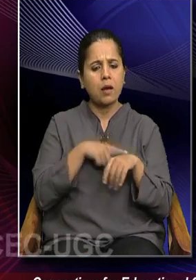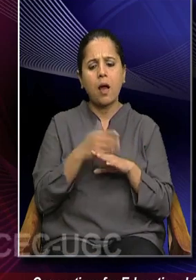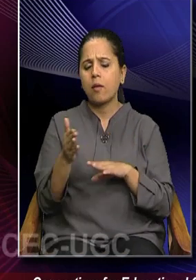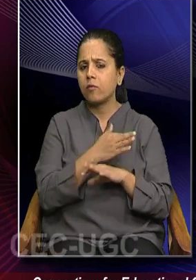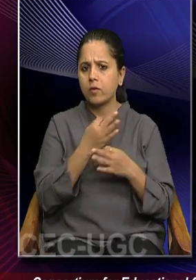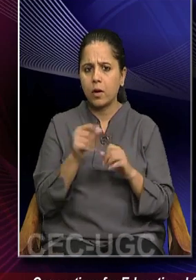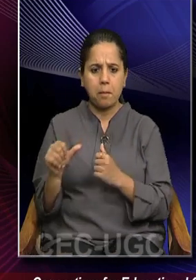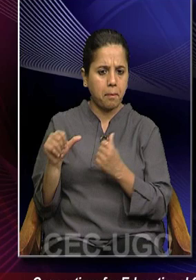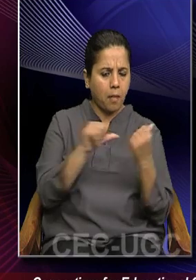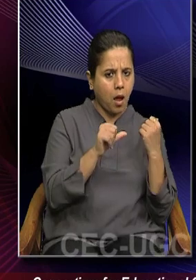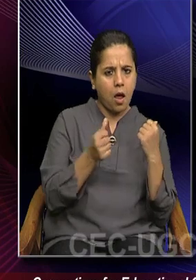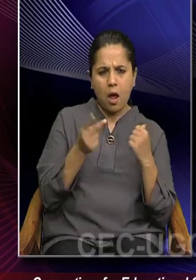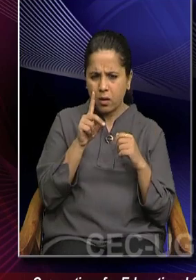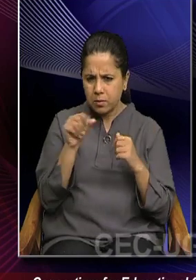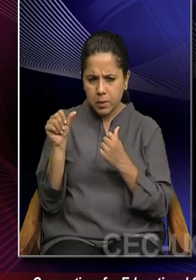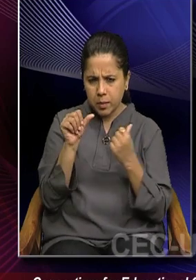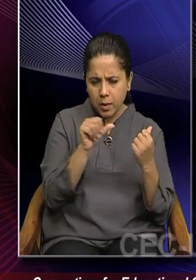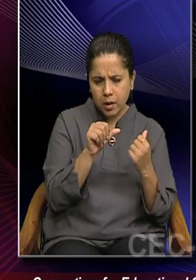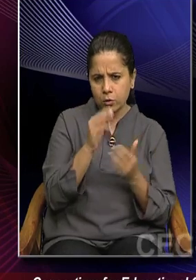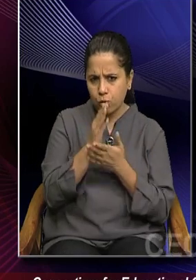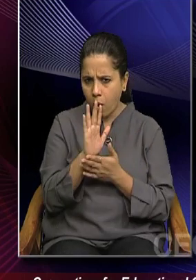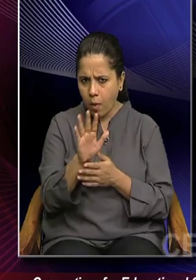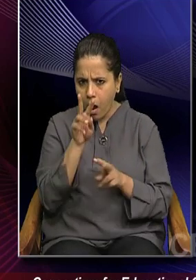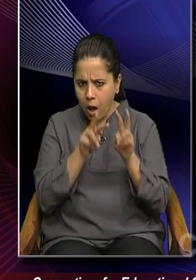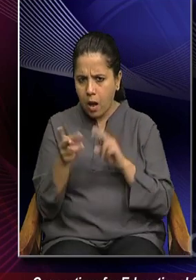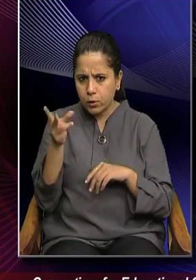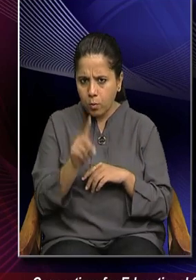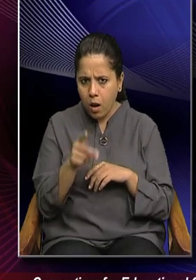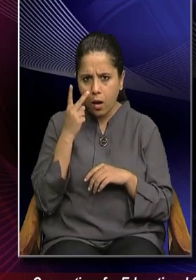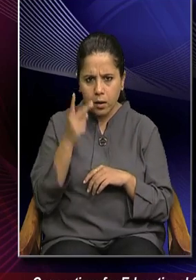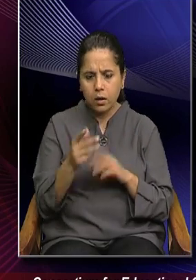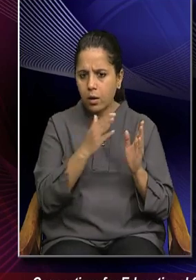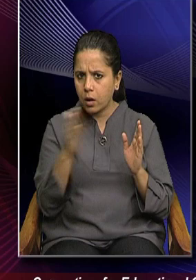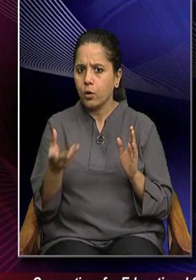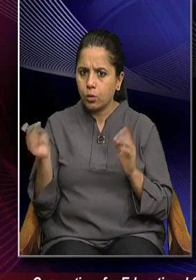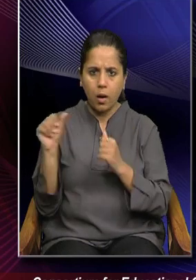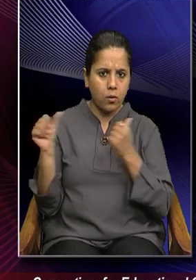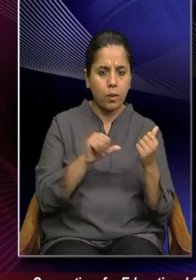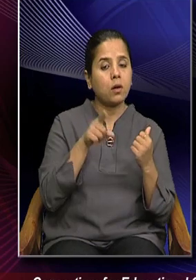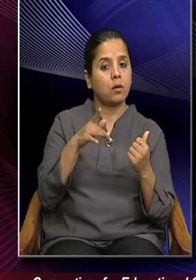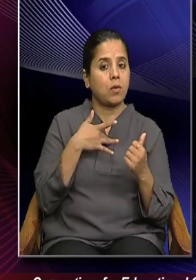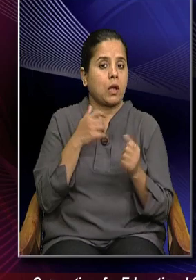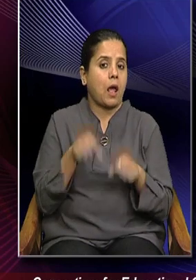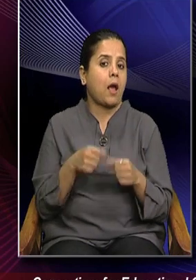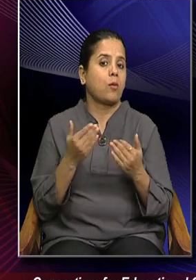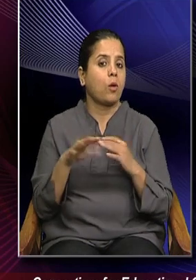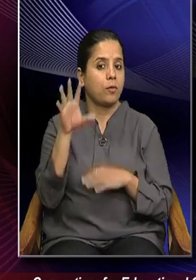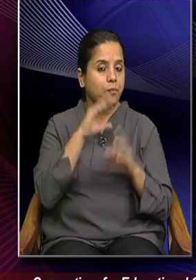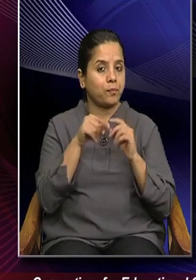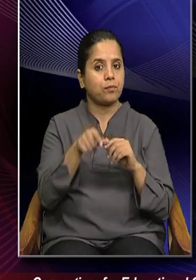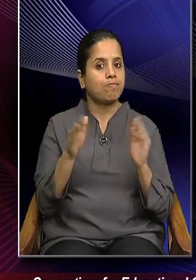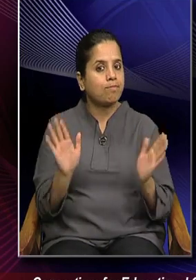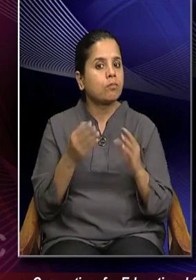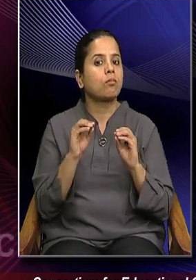rewind, revisit, pause, play at their own sweet will, which will